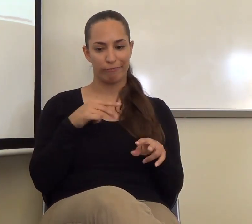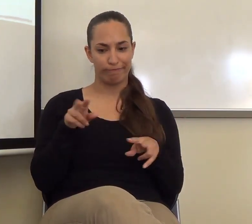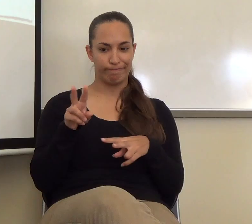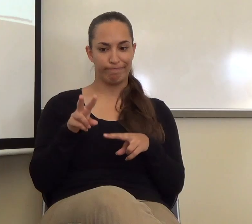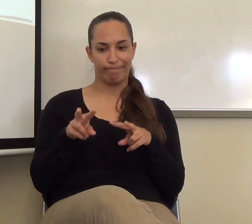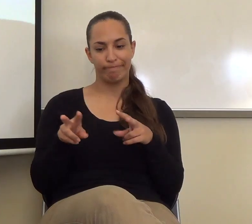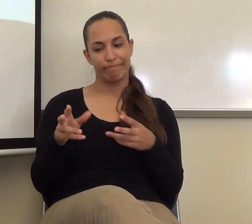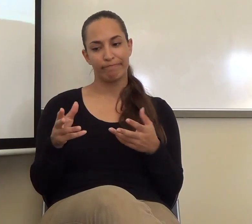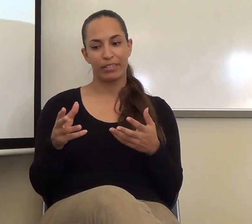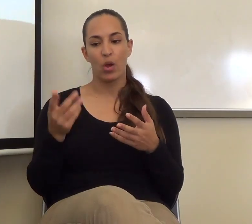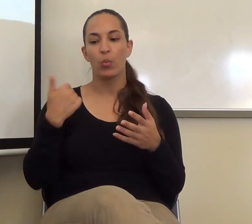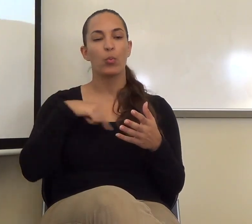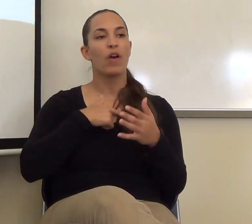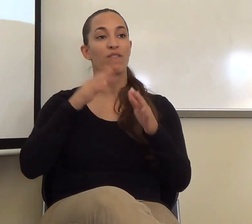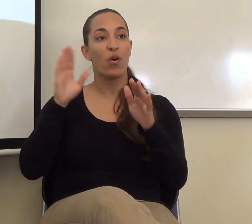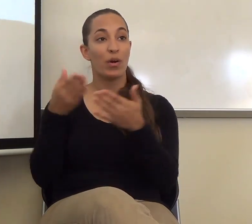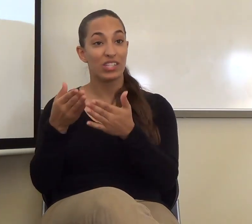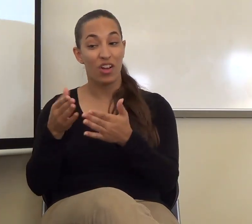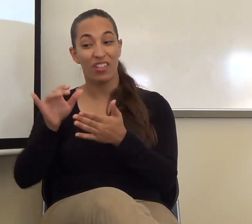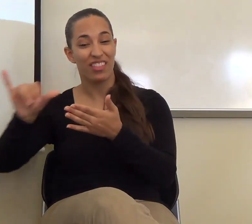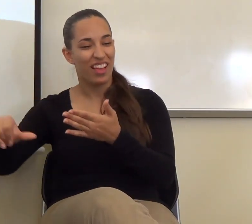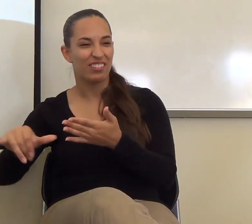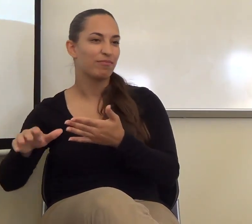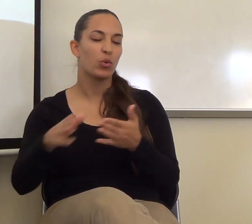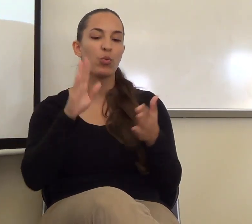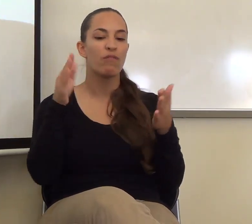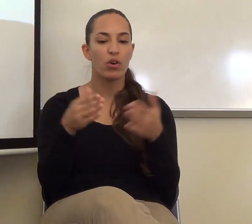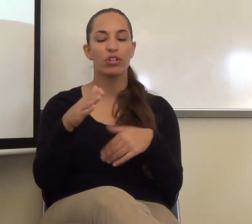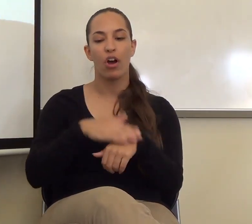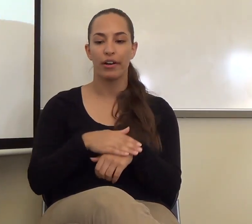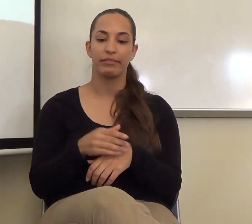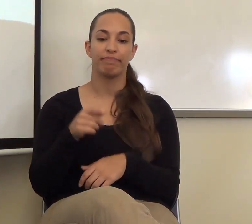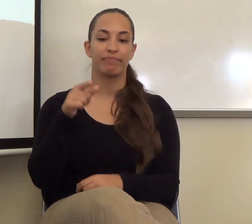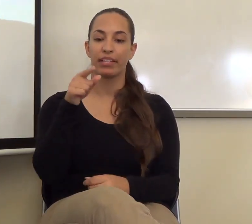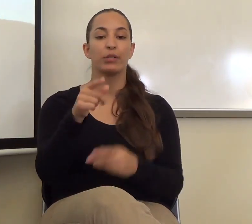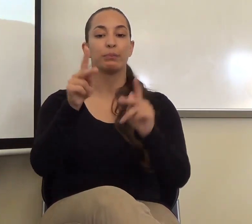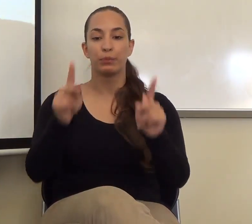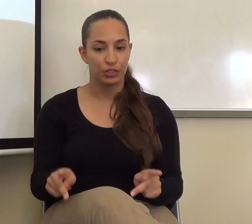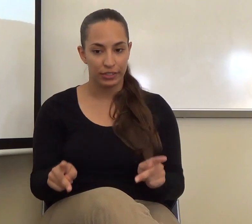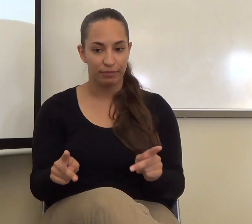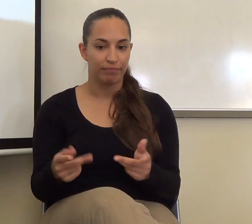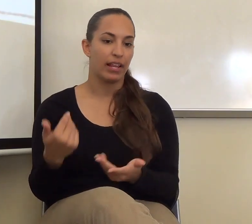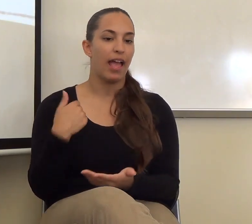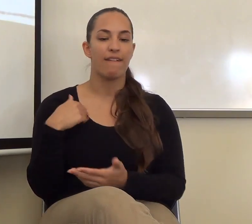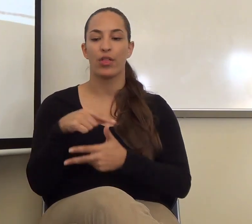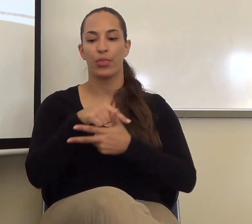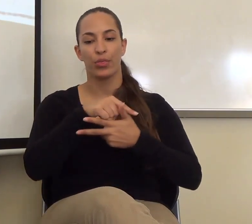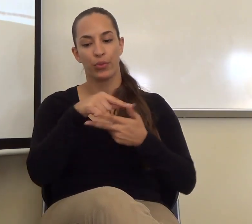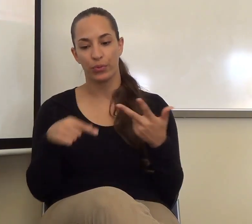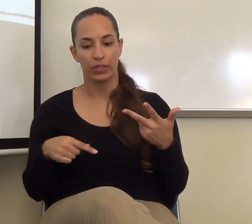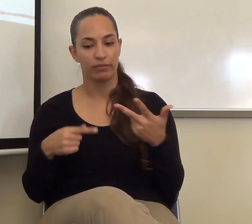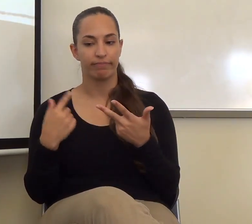is this person had 3